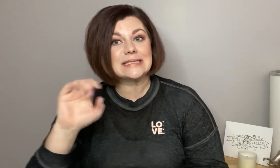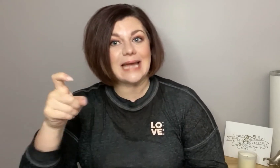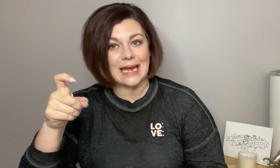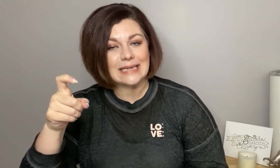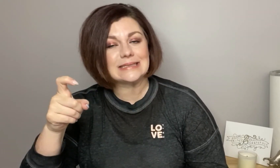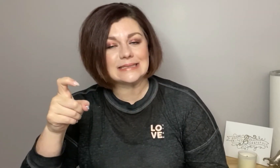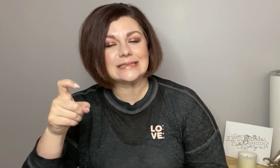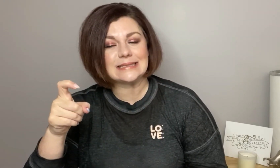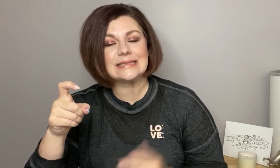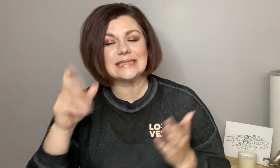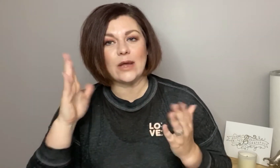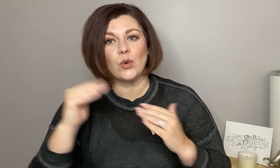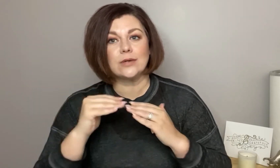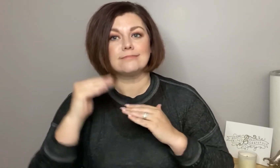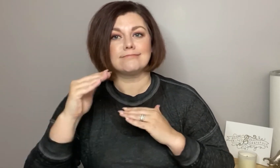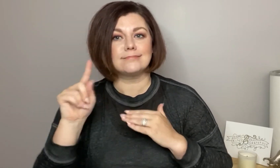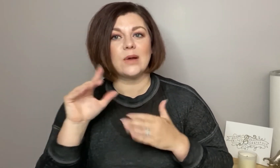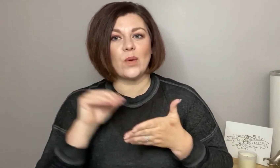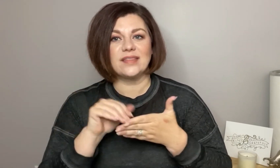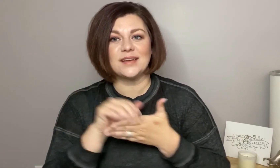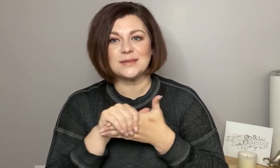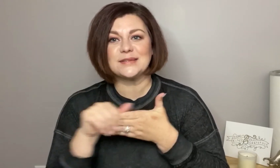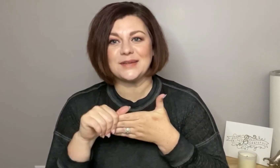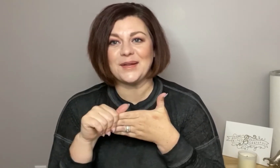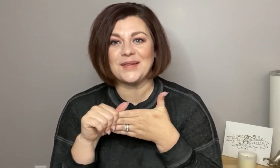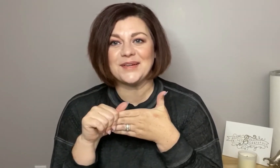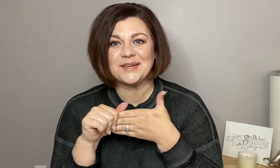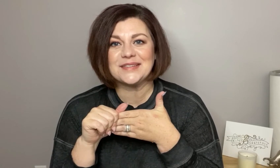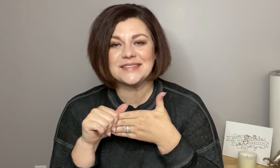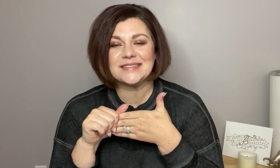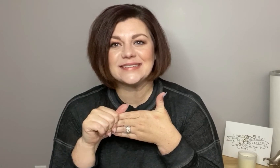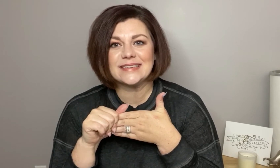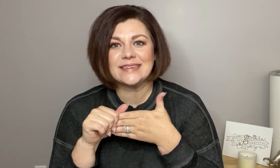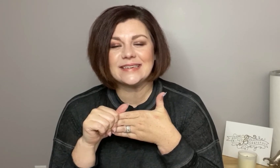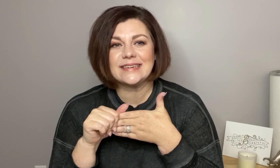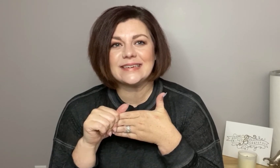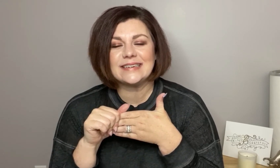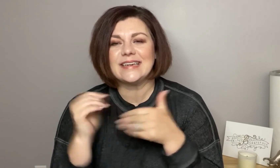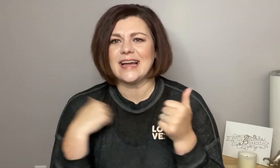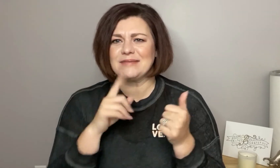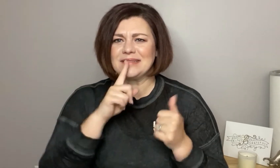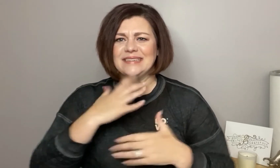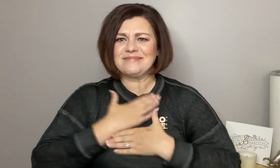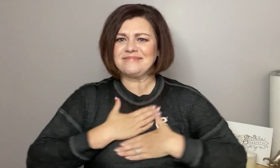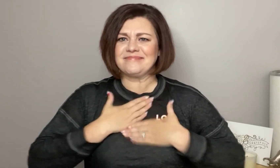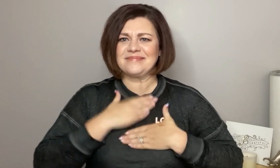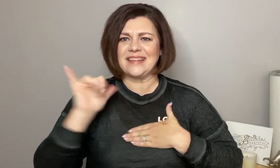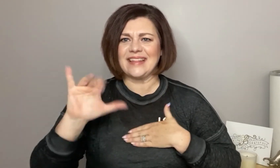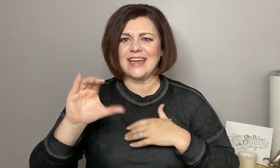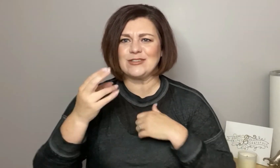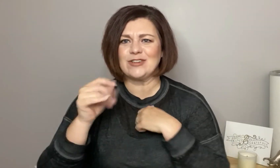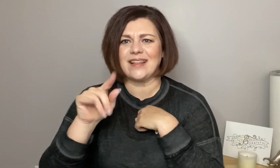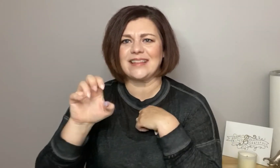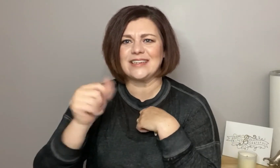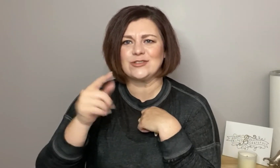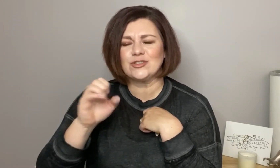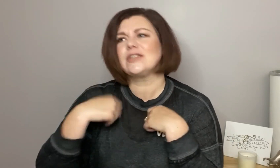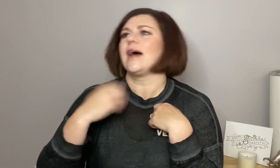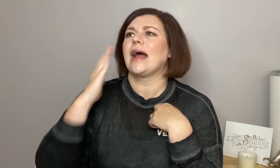$993. I imagine there would be tax that would hit me just over the $1,000 mark. So honestly, I really